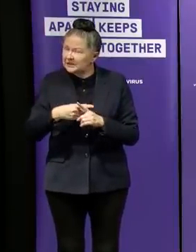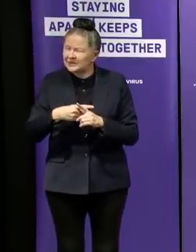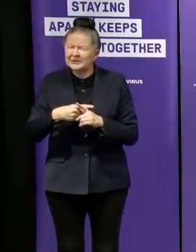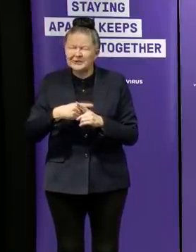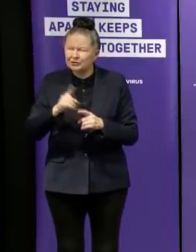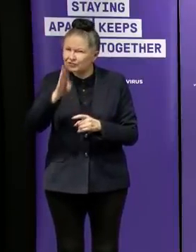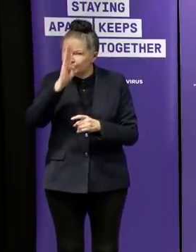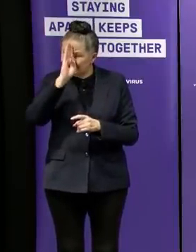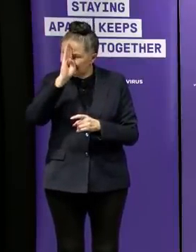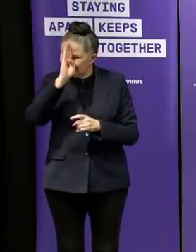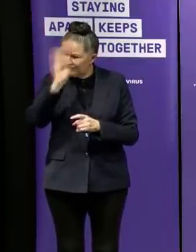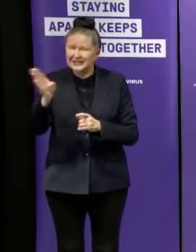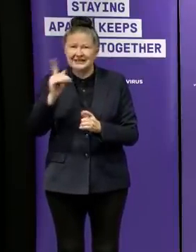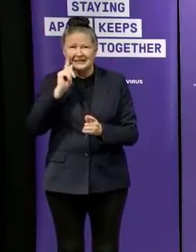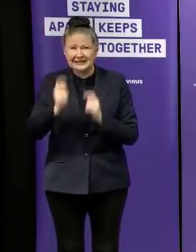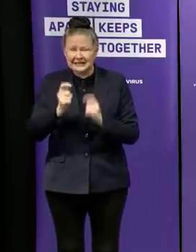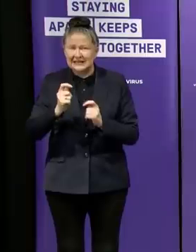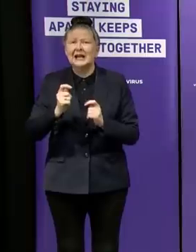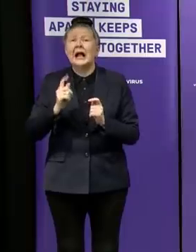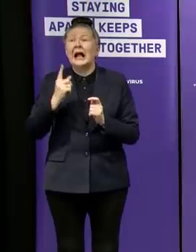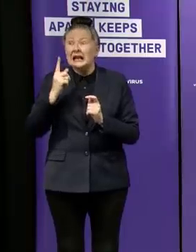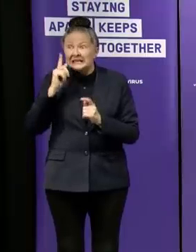away and should isolate after that.